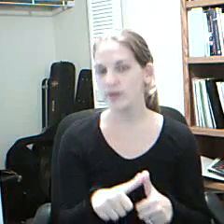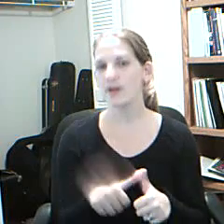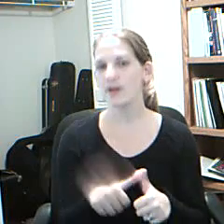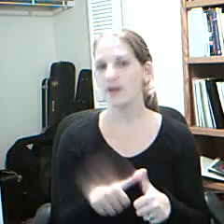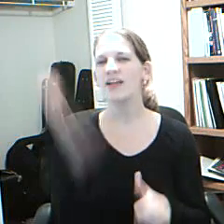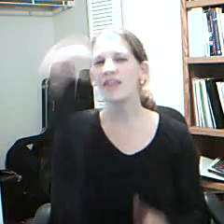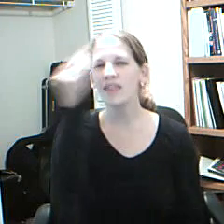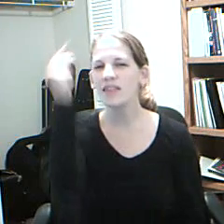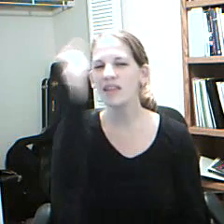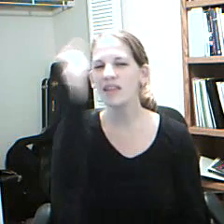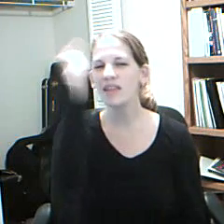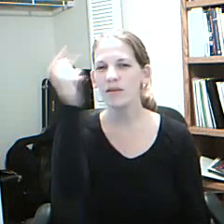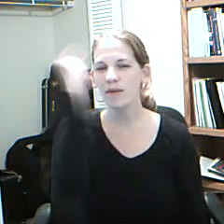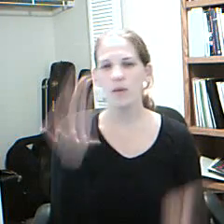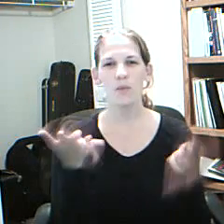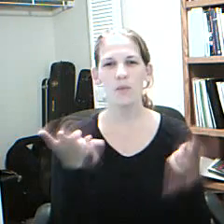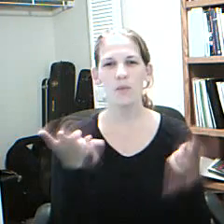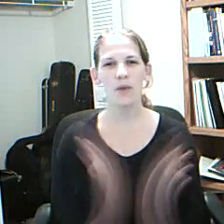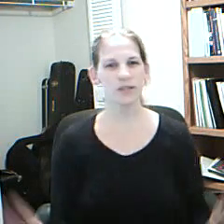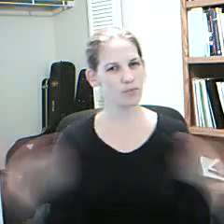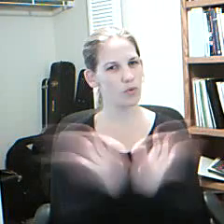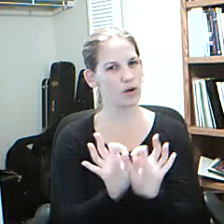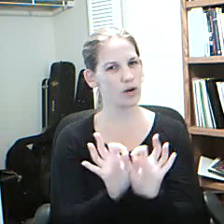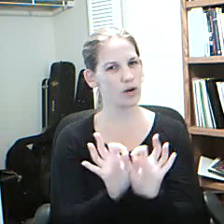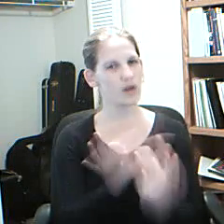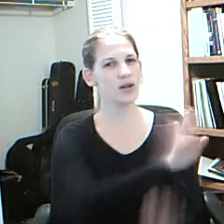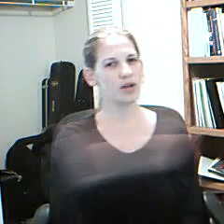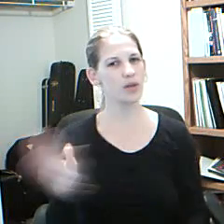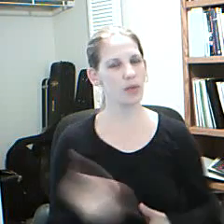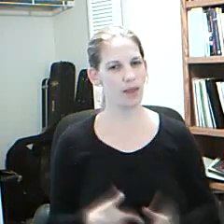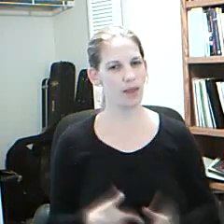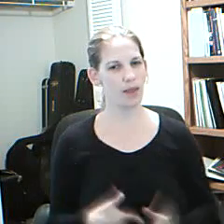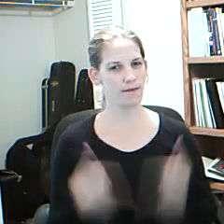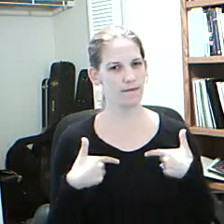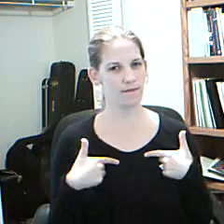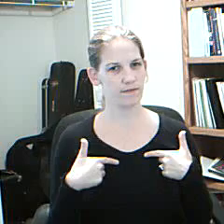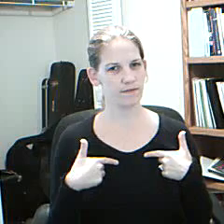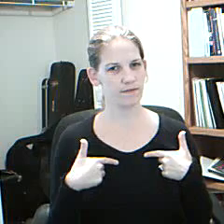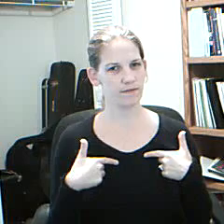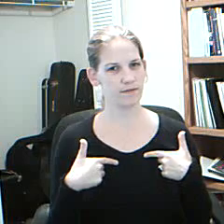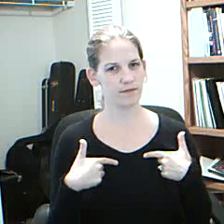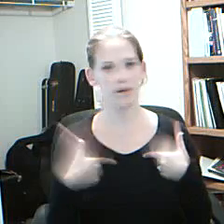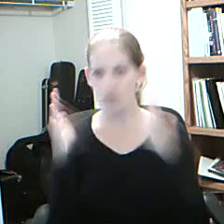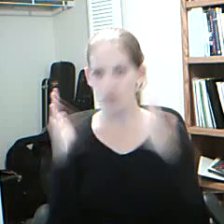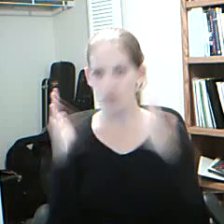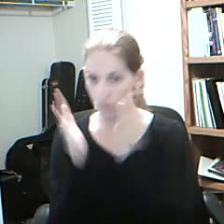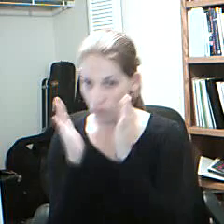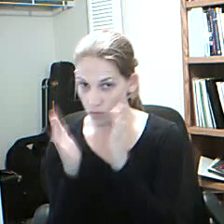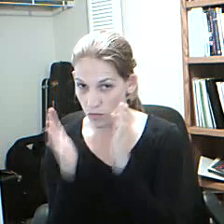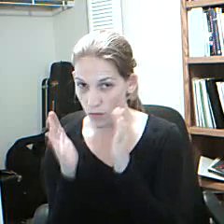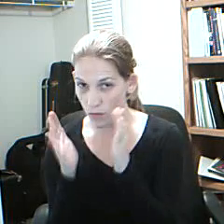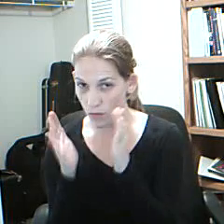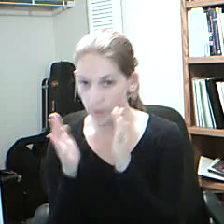the hedges, and let's get back to the things that matter most. The things that matter most to